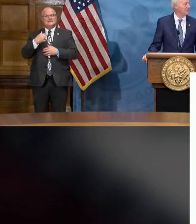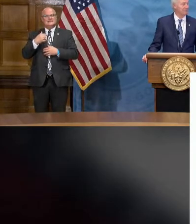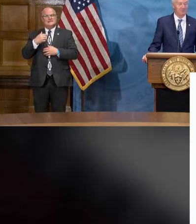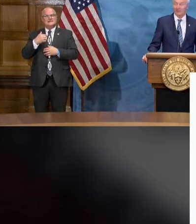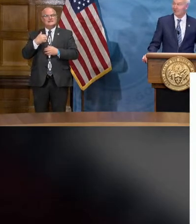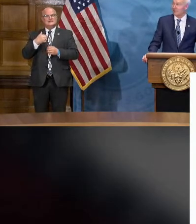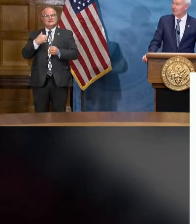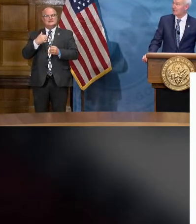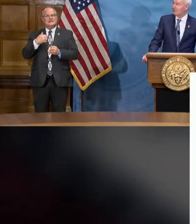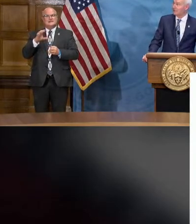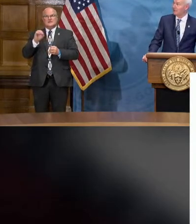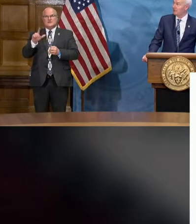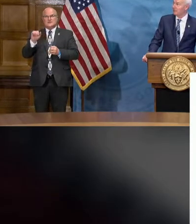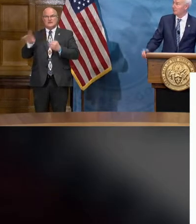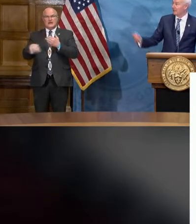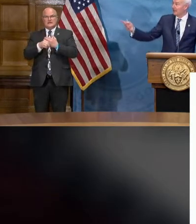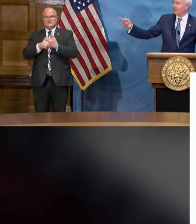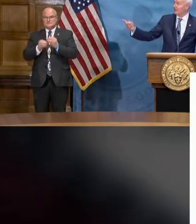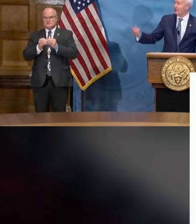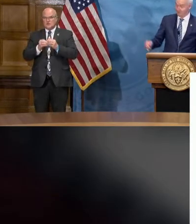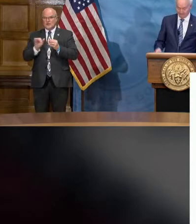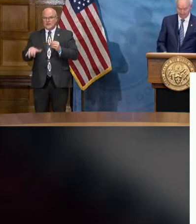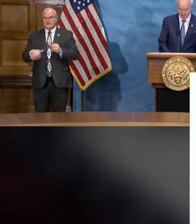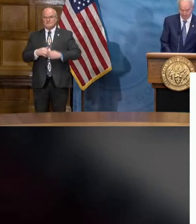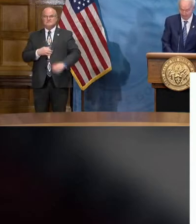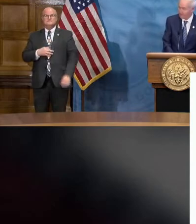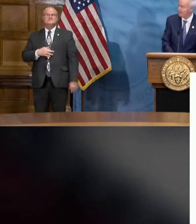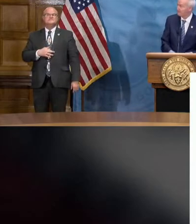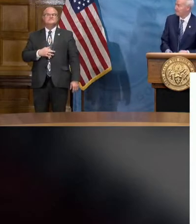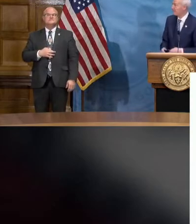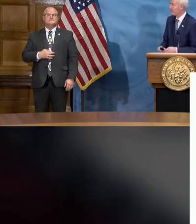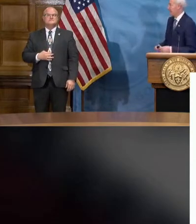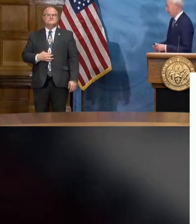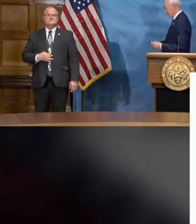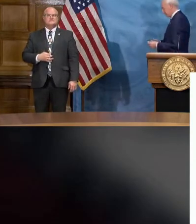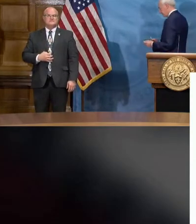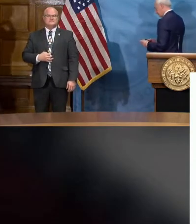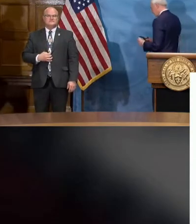so, Colonel Ader, did you have anything you wanted to add to that?